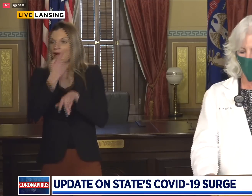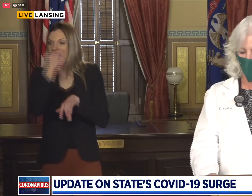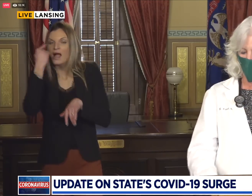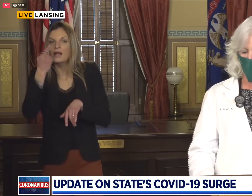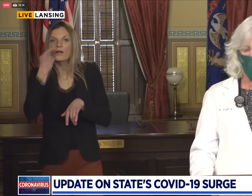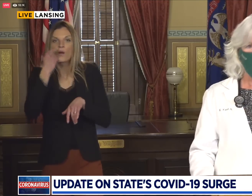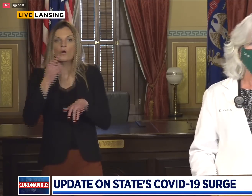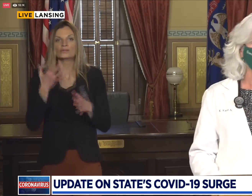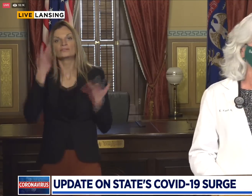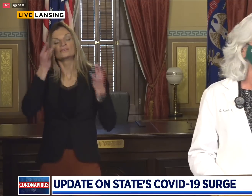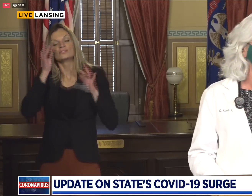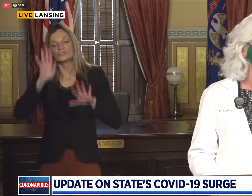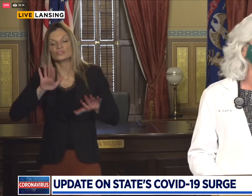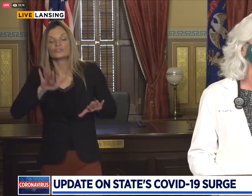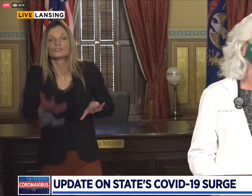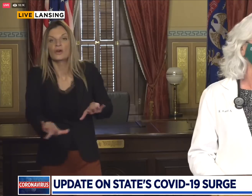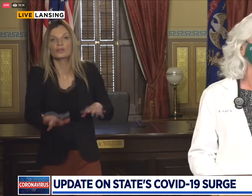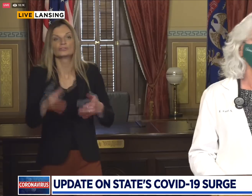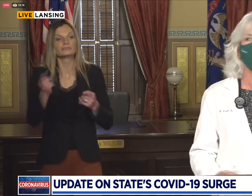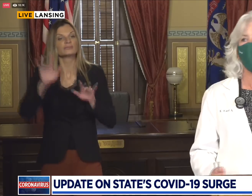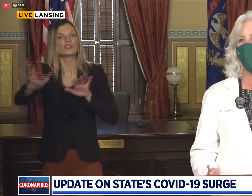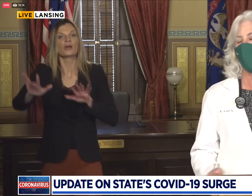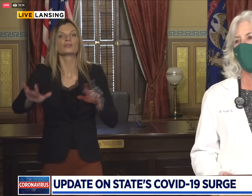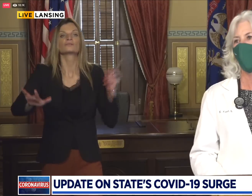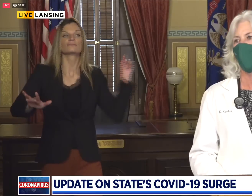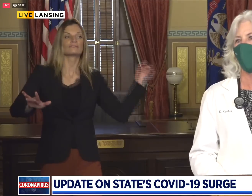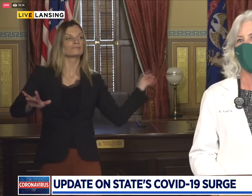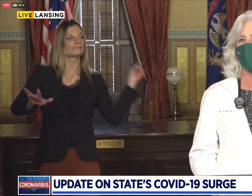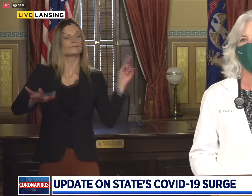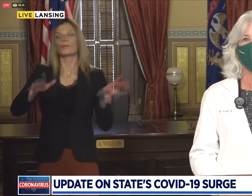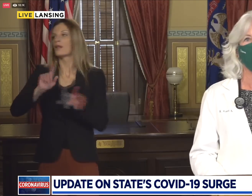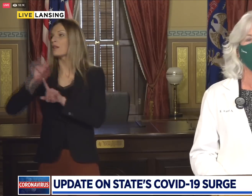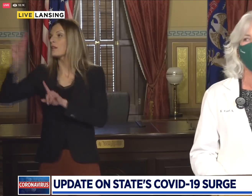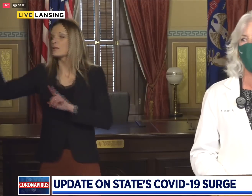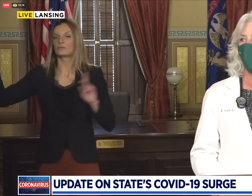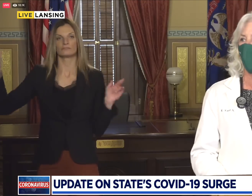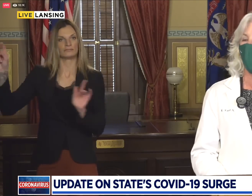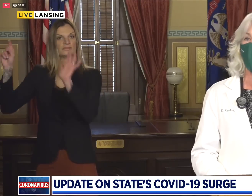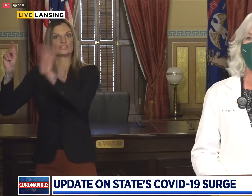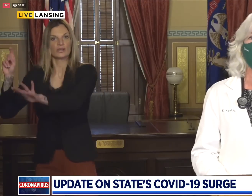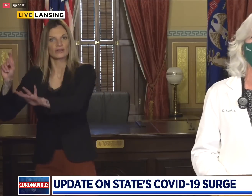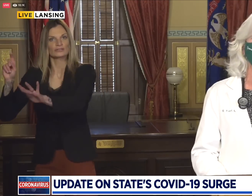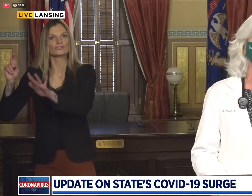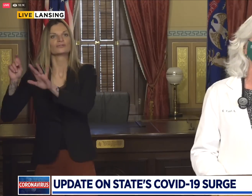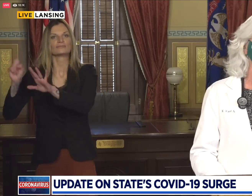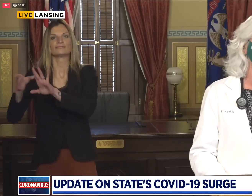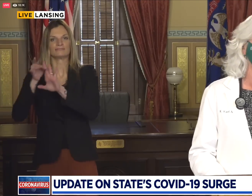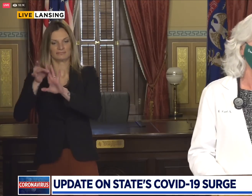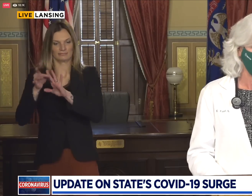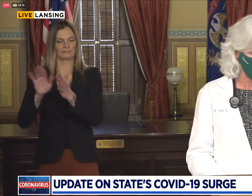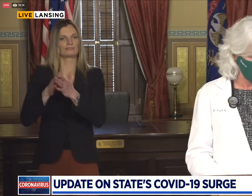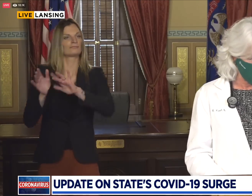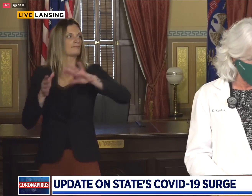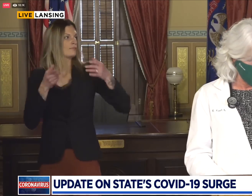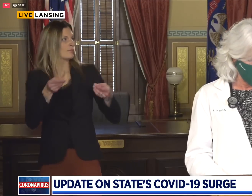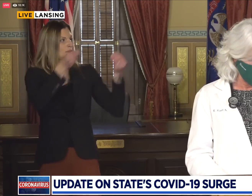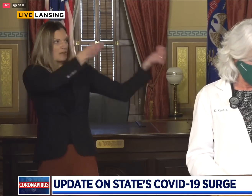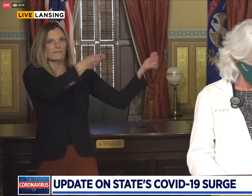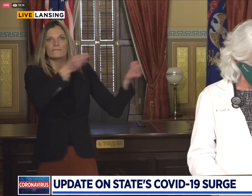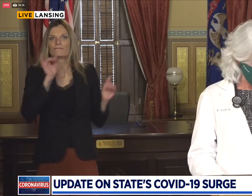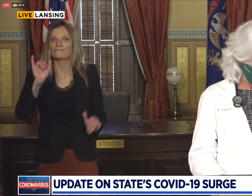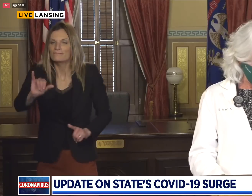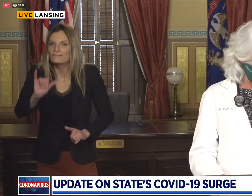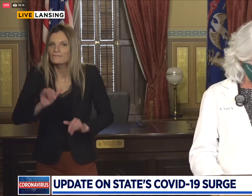onto a surface, and the next person who touches that surface might in return touch their face, and you've transmitted the